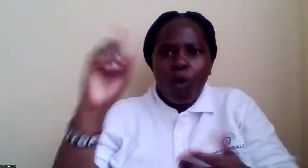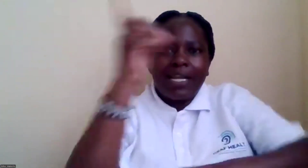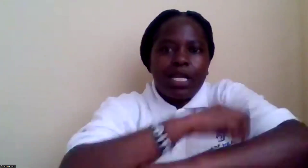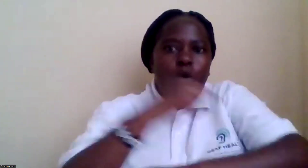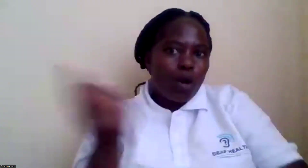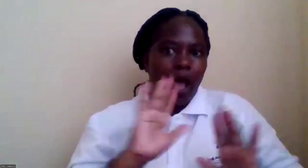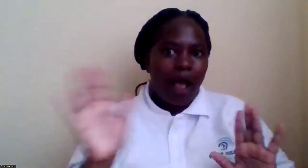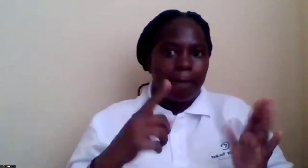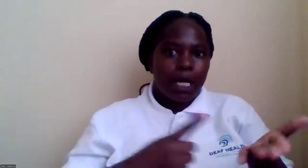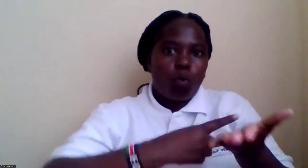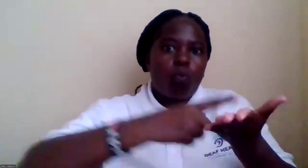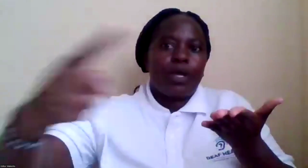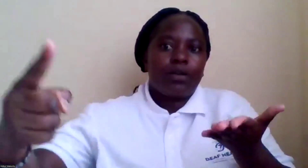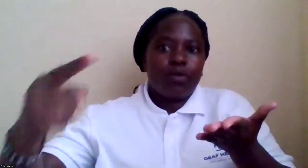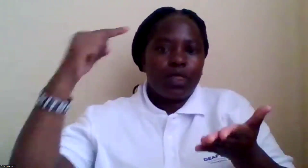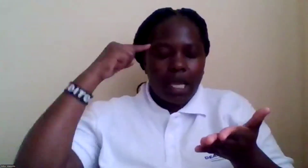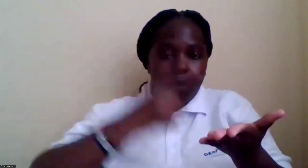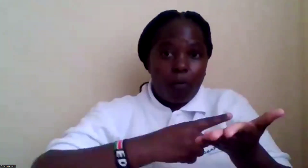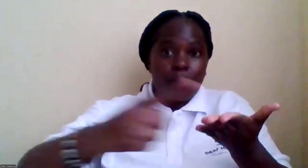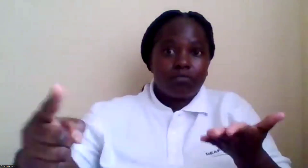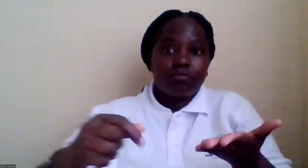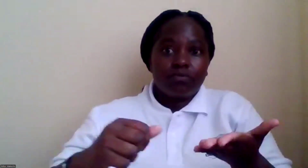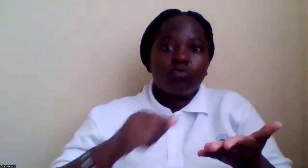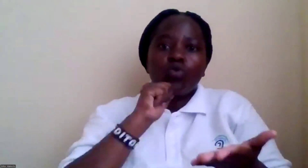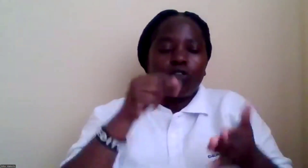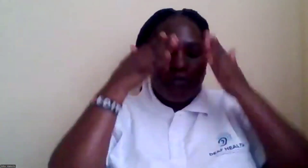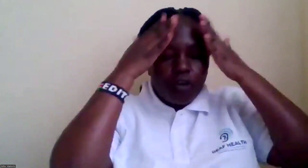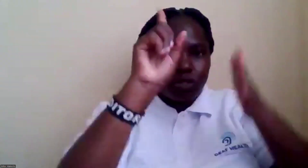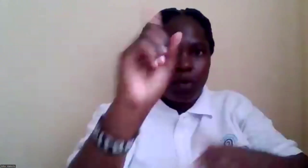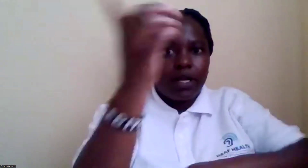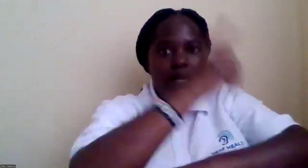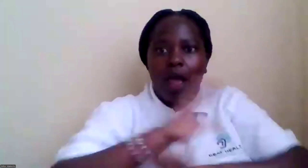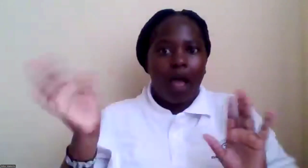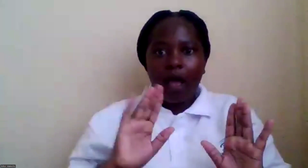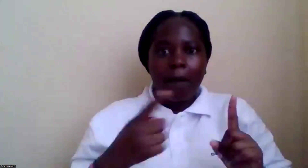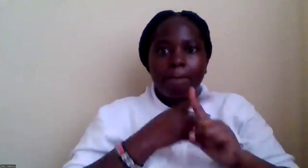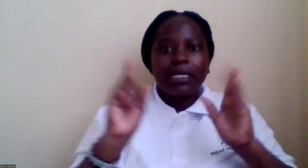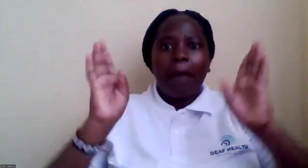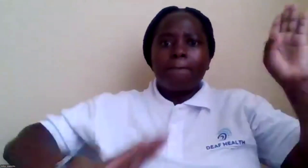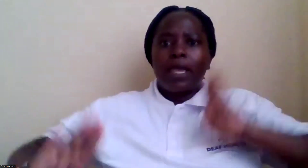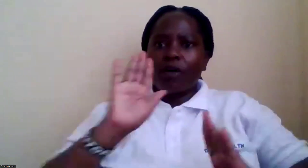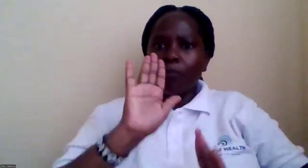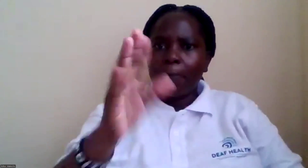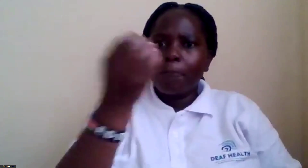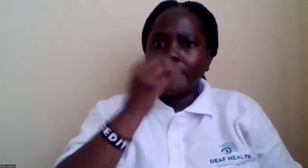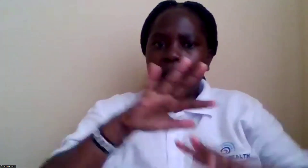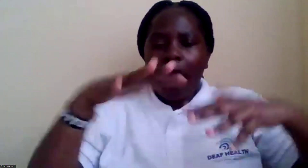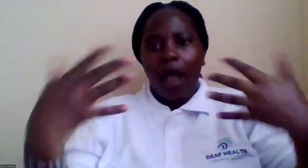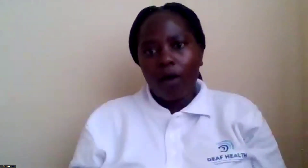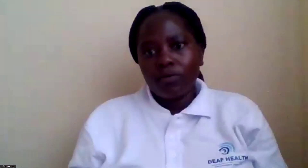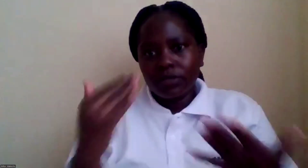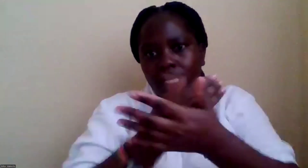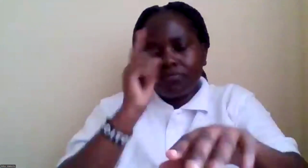on one particular day and more on what is your habit over time, right? So of course, sometimes you can